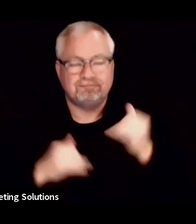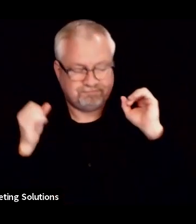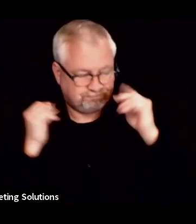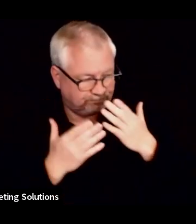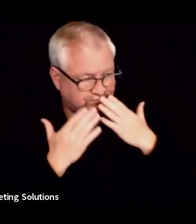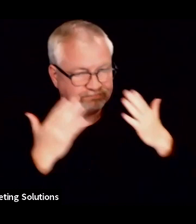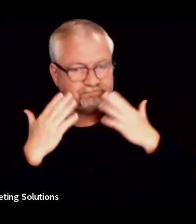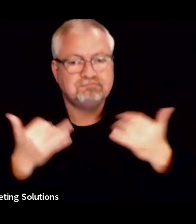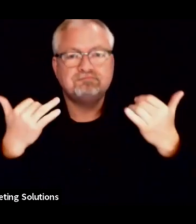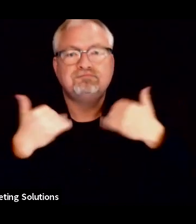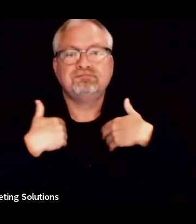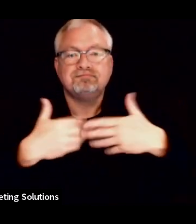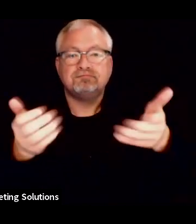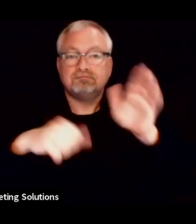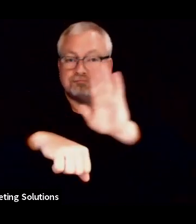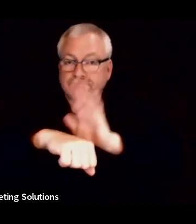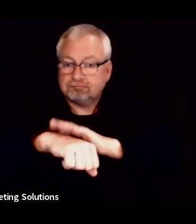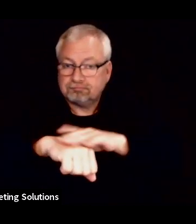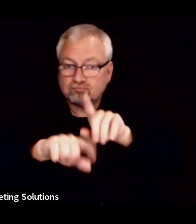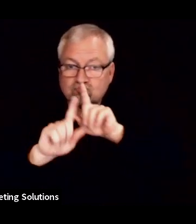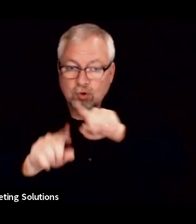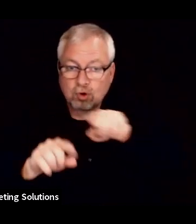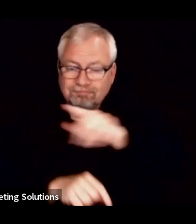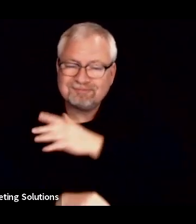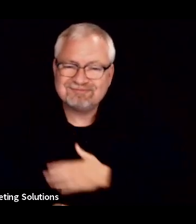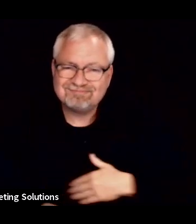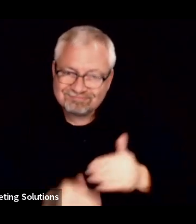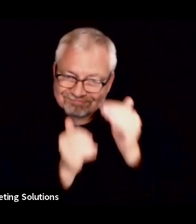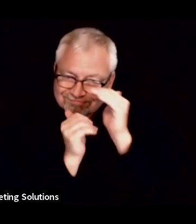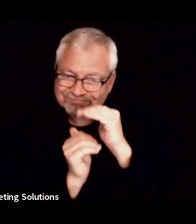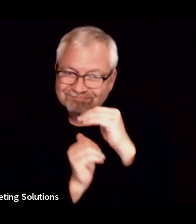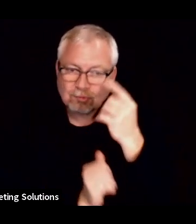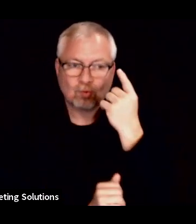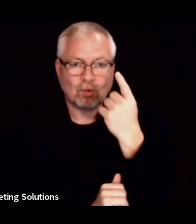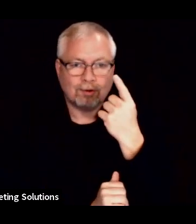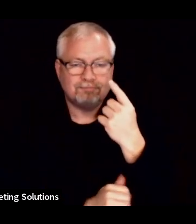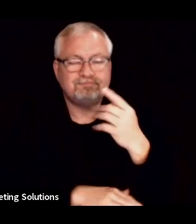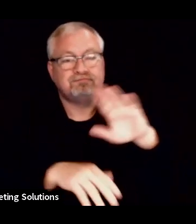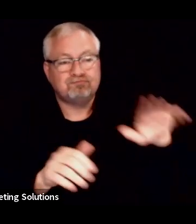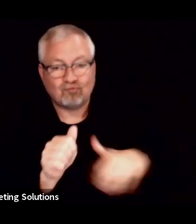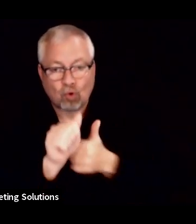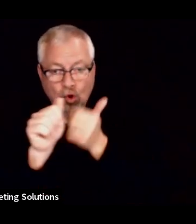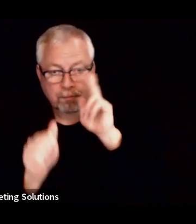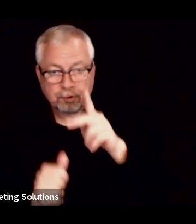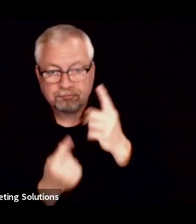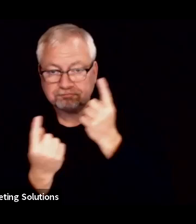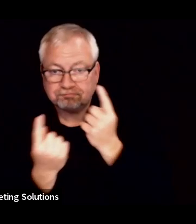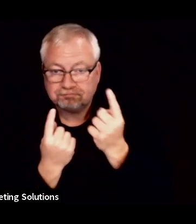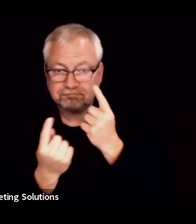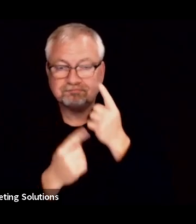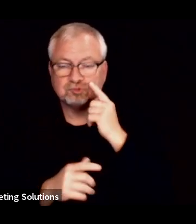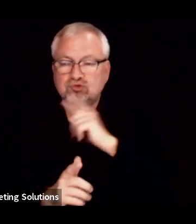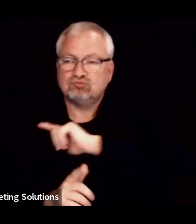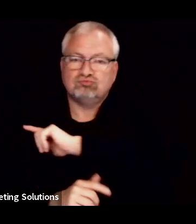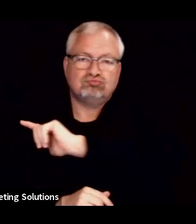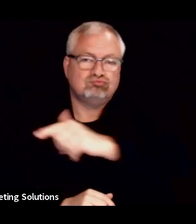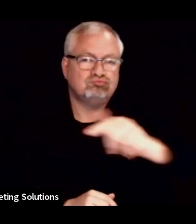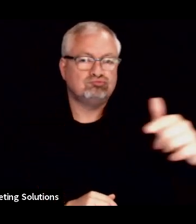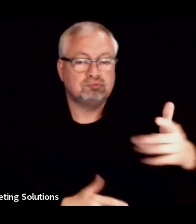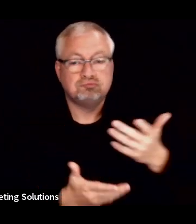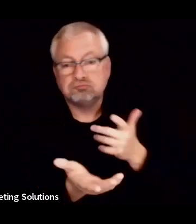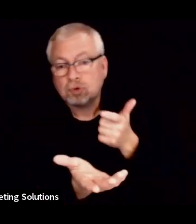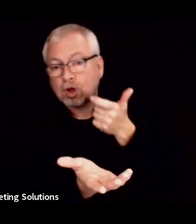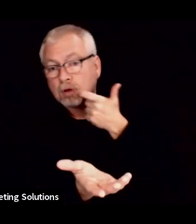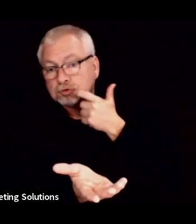that reporters limit questions to one primary and one follow-up so we can get to as many as possible. With that, operator, we are ready to take questions.